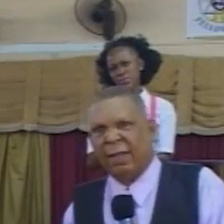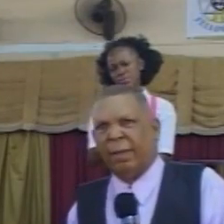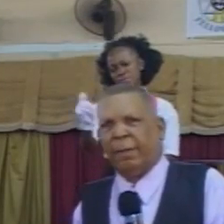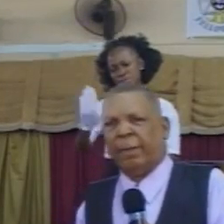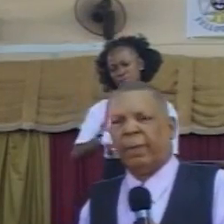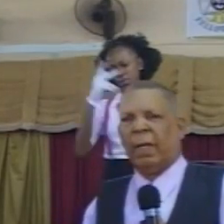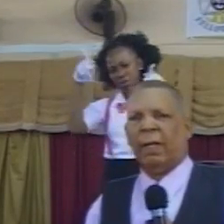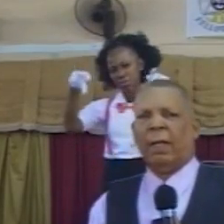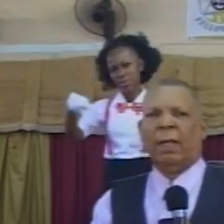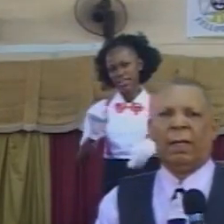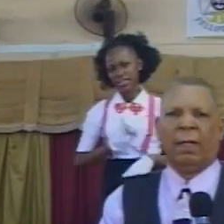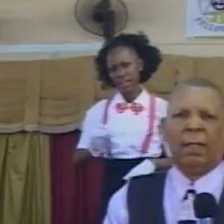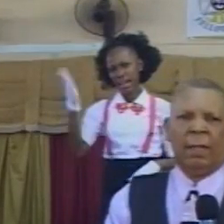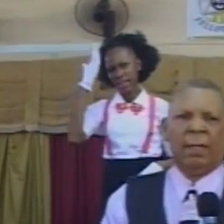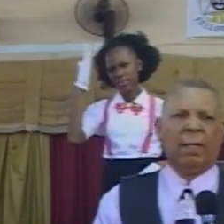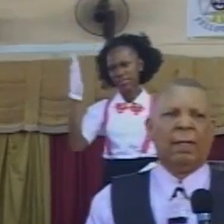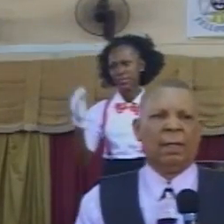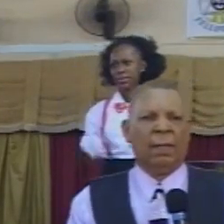Jesus.